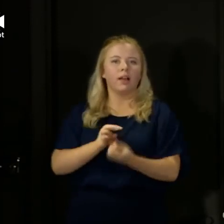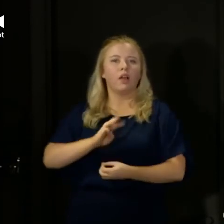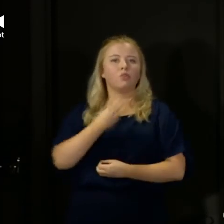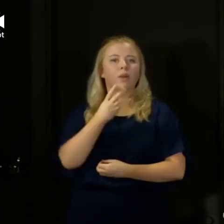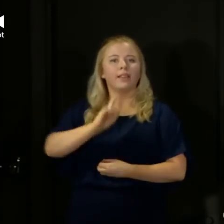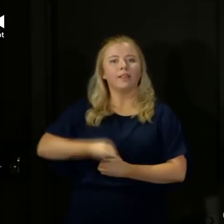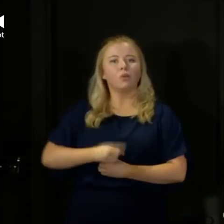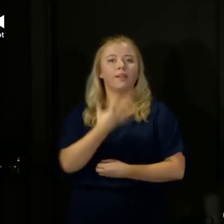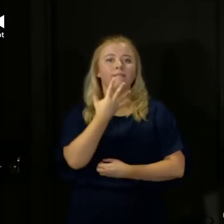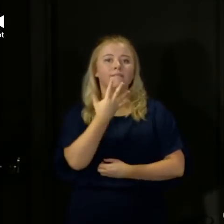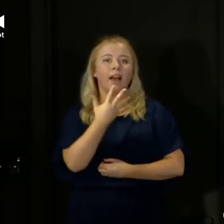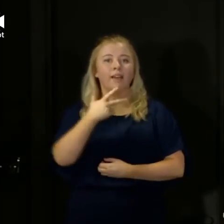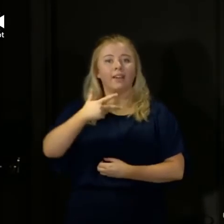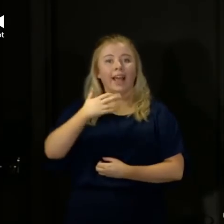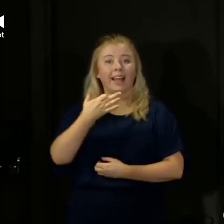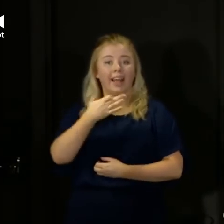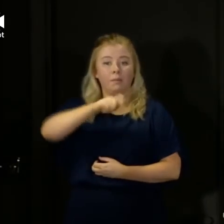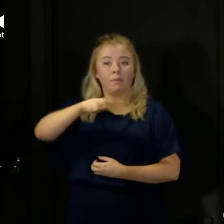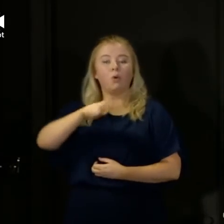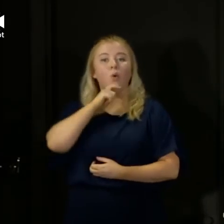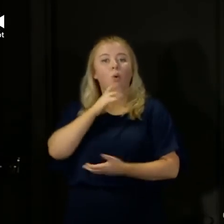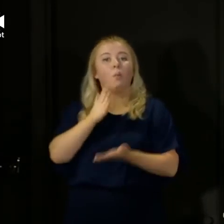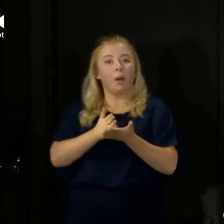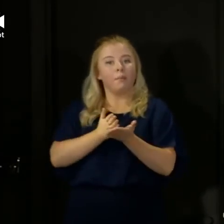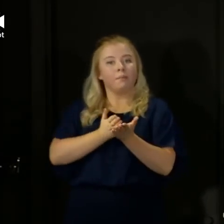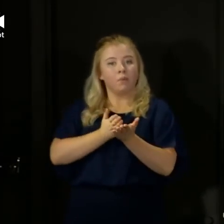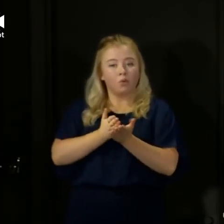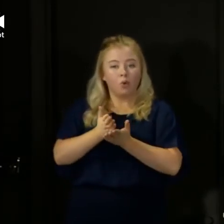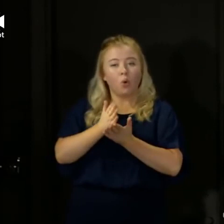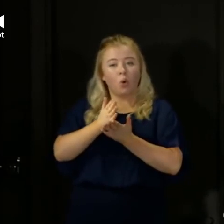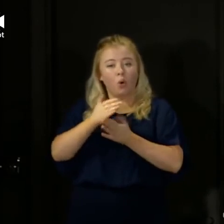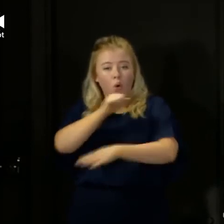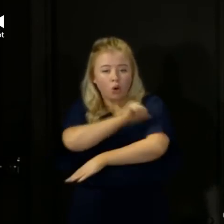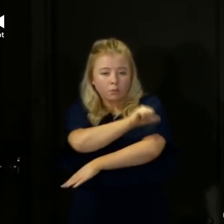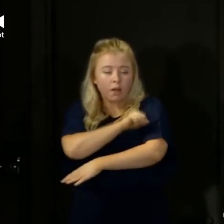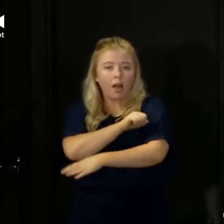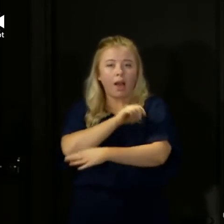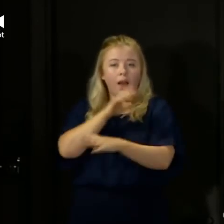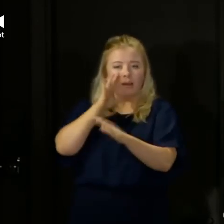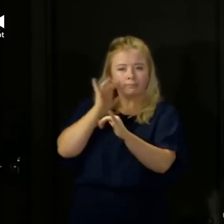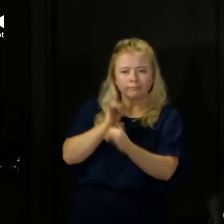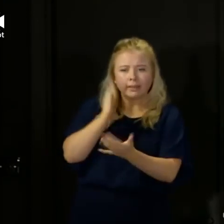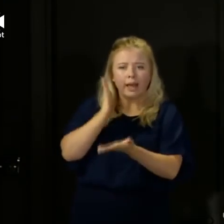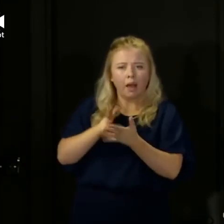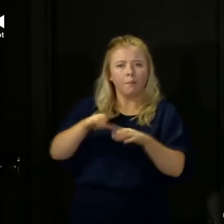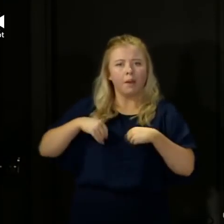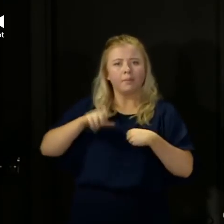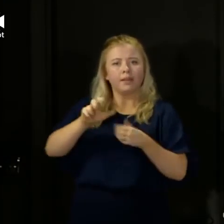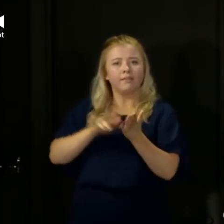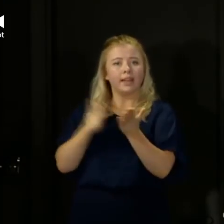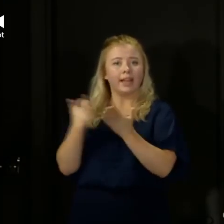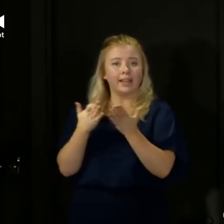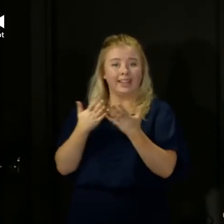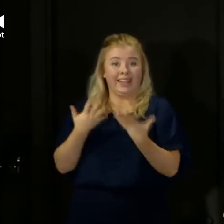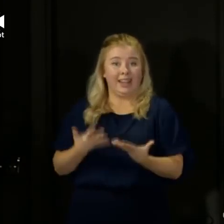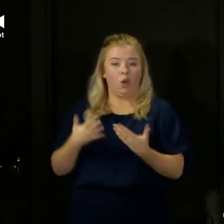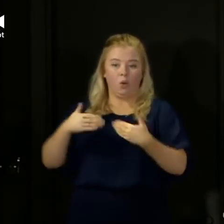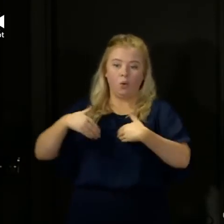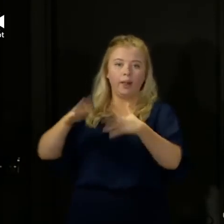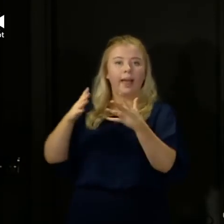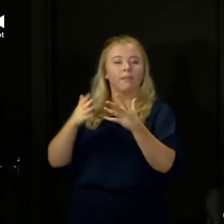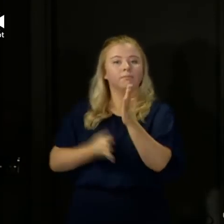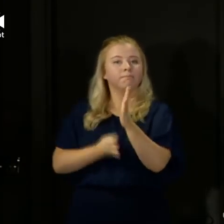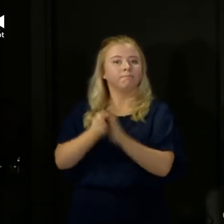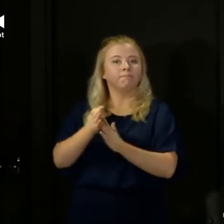,589 patients who had tested positive and required hospitalisation have been able now to leave